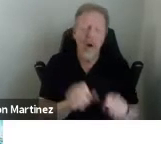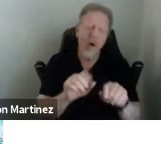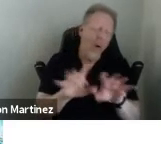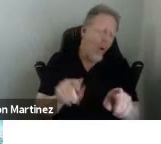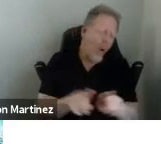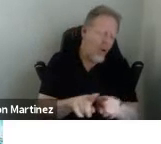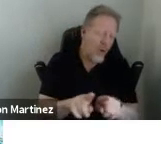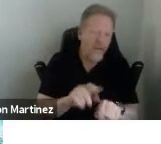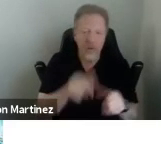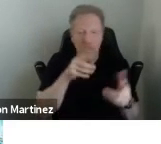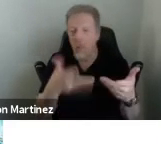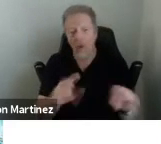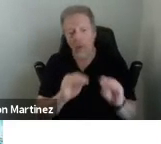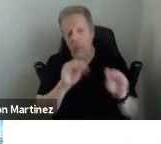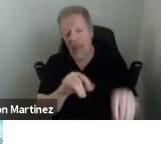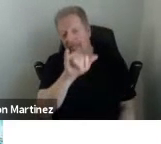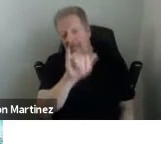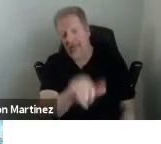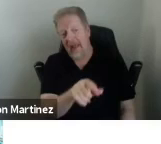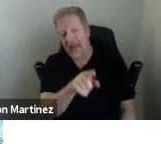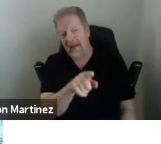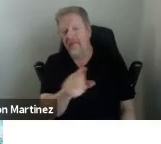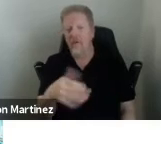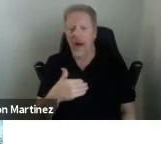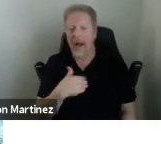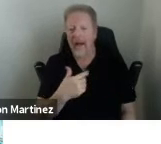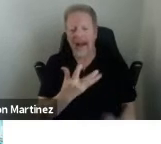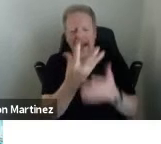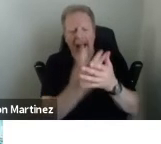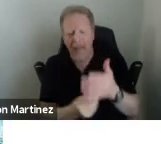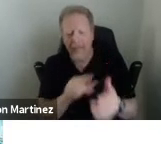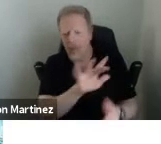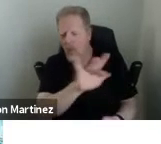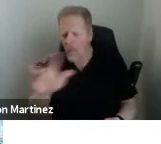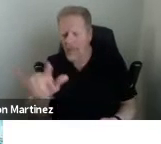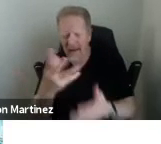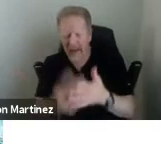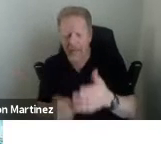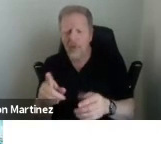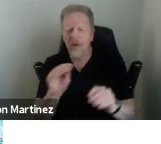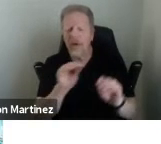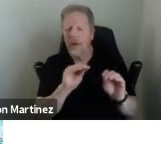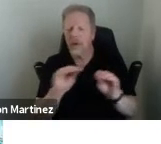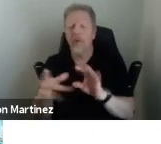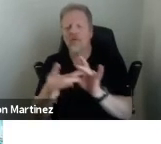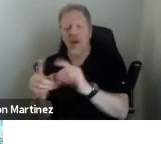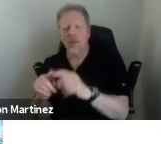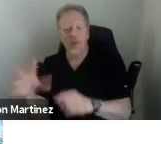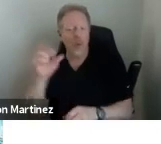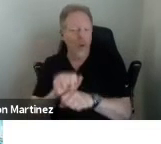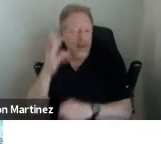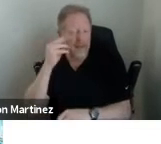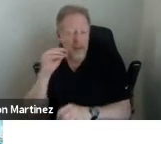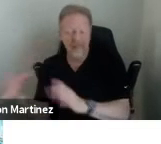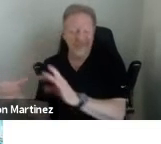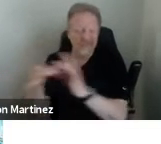if you didn't want to put that, if you had a gap, it's very good. You can work it into your experience section. But just make sure